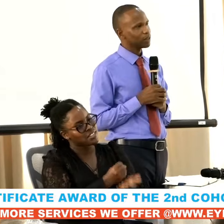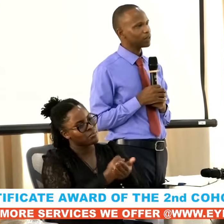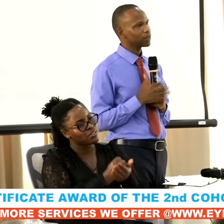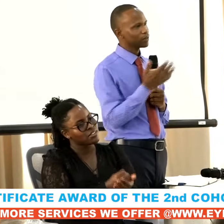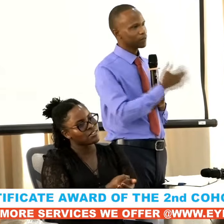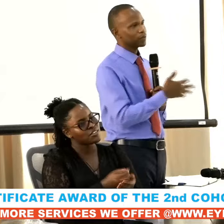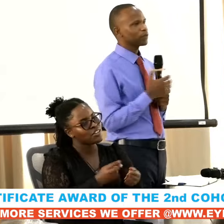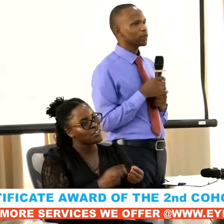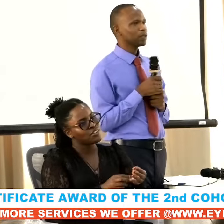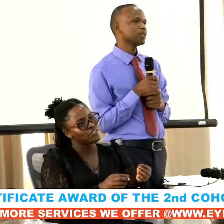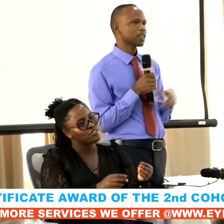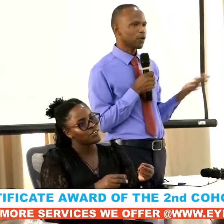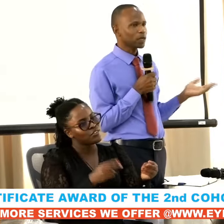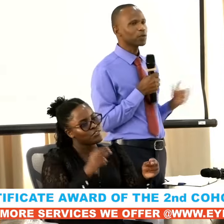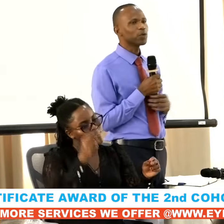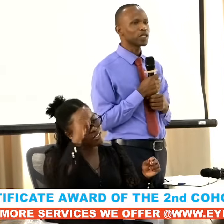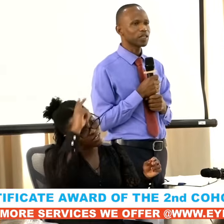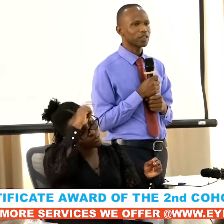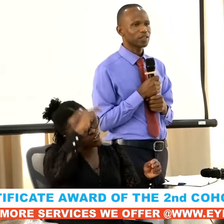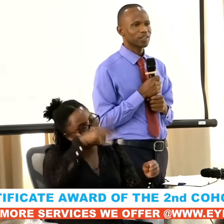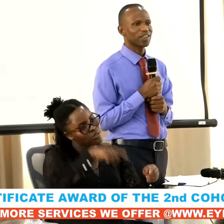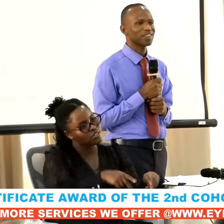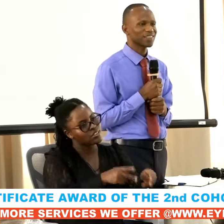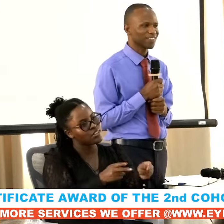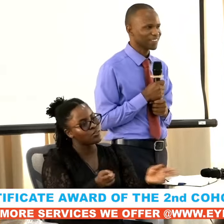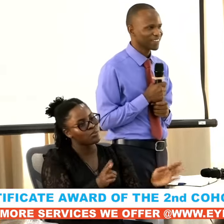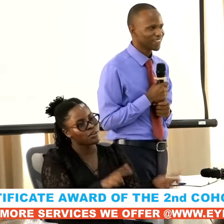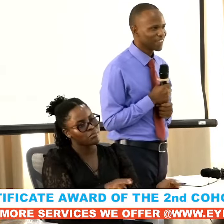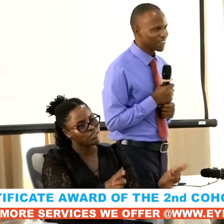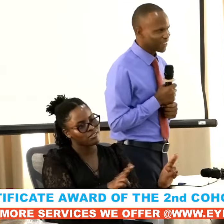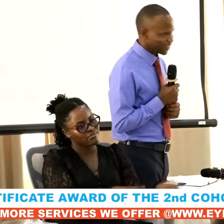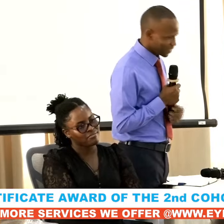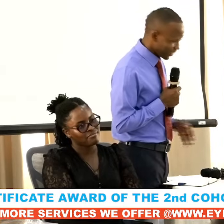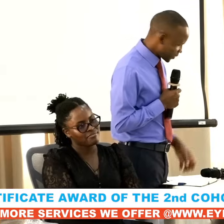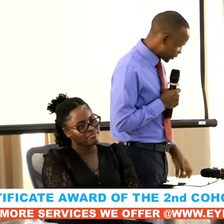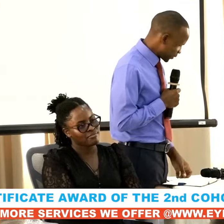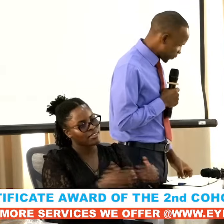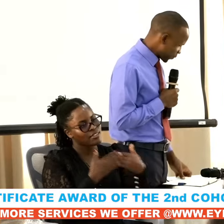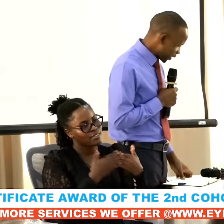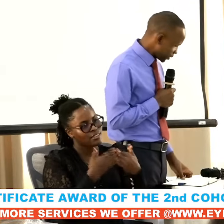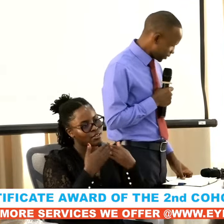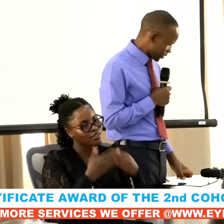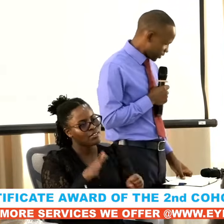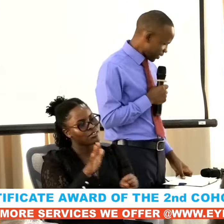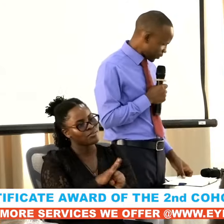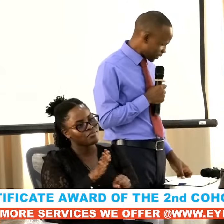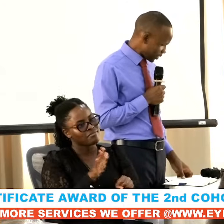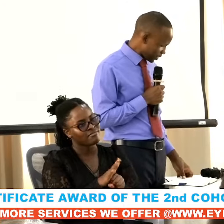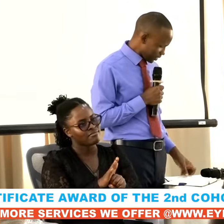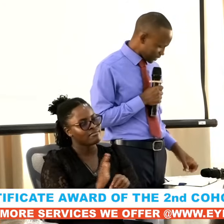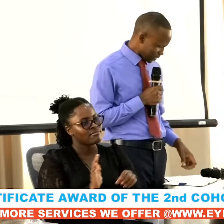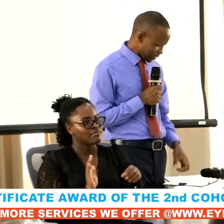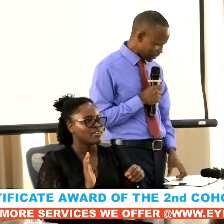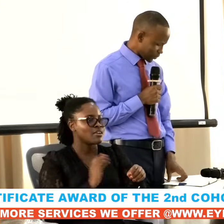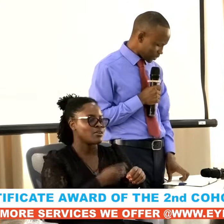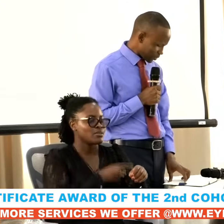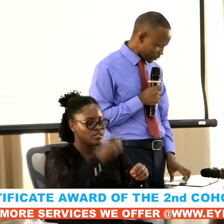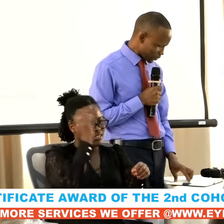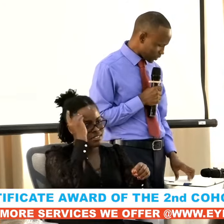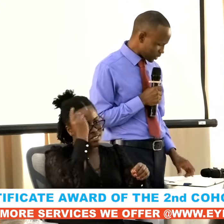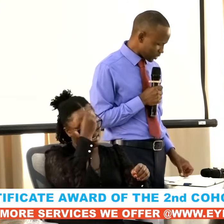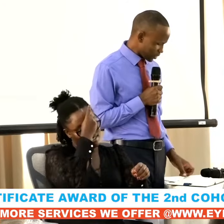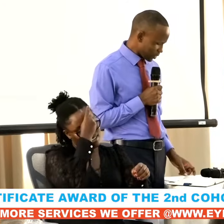but he's the one cooking. Yeah, thank you so much, our Dean, and